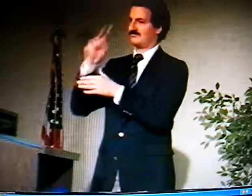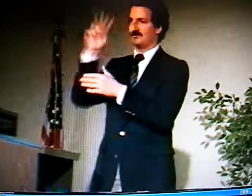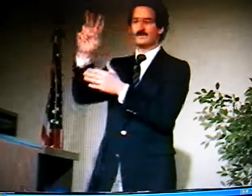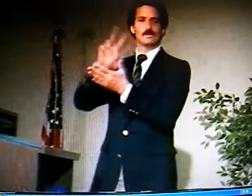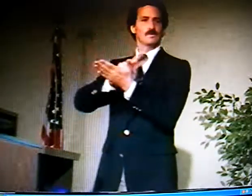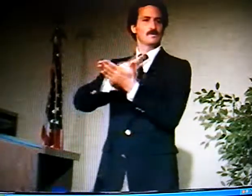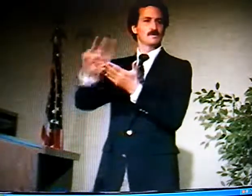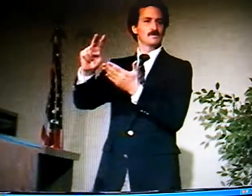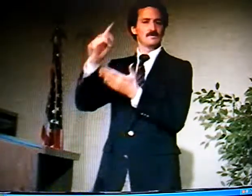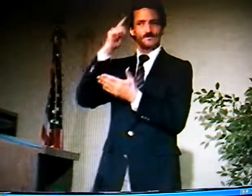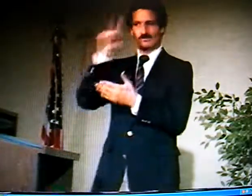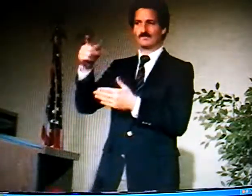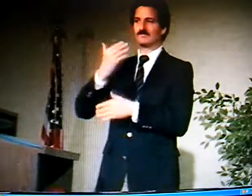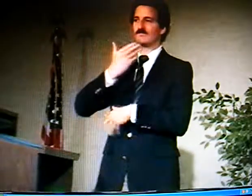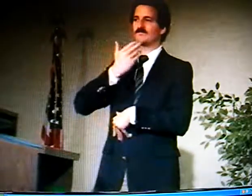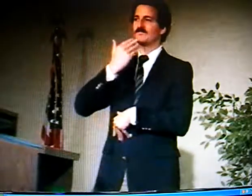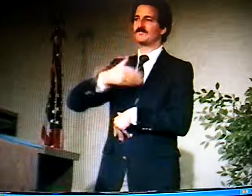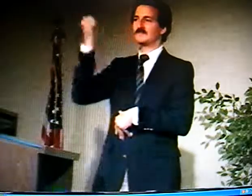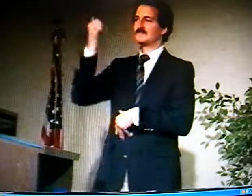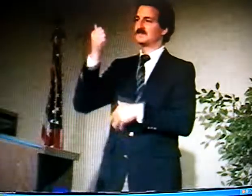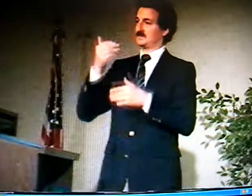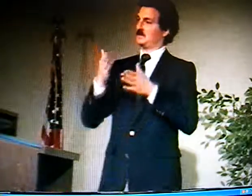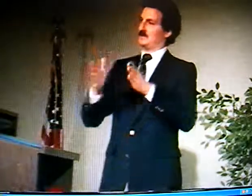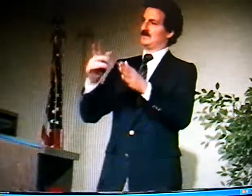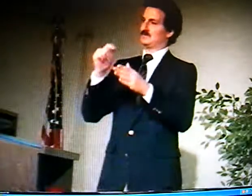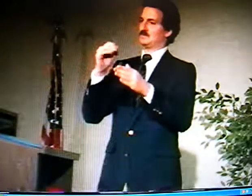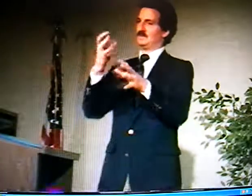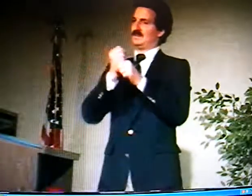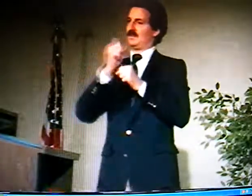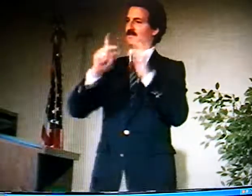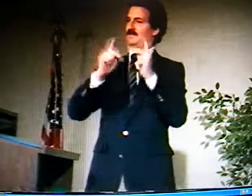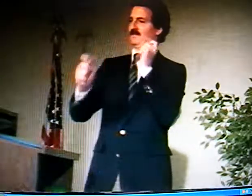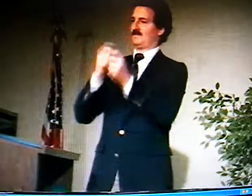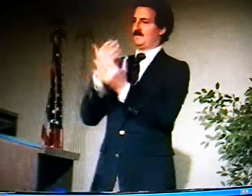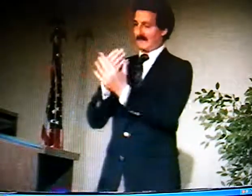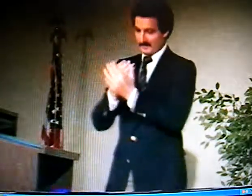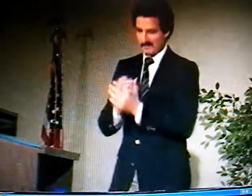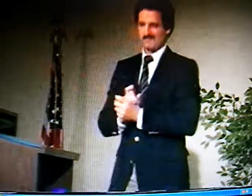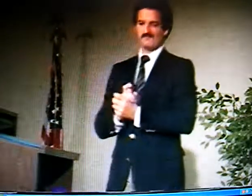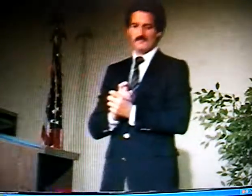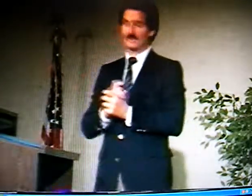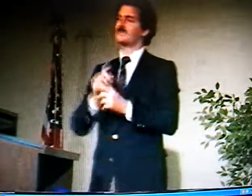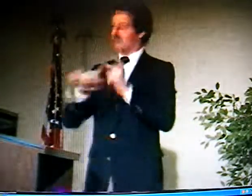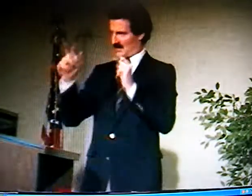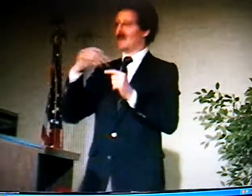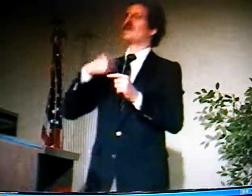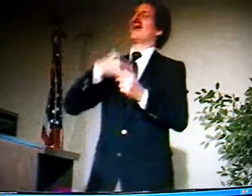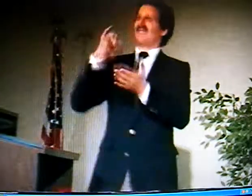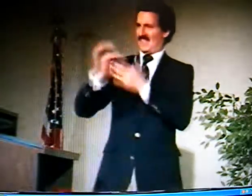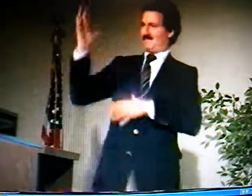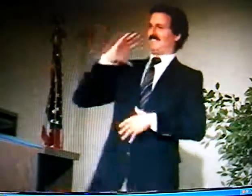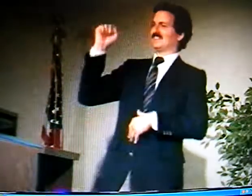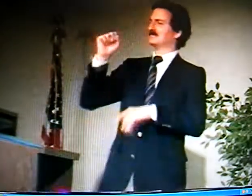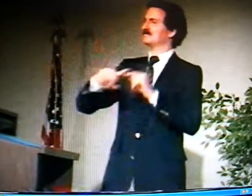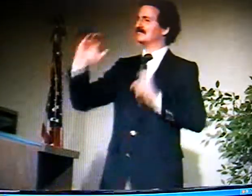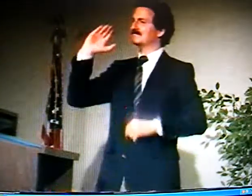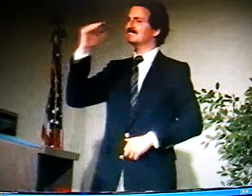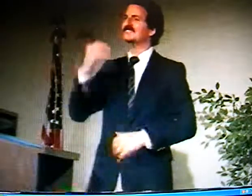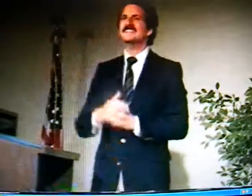continuous overnight phone calls. So for 2 weeks I did that. I